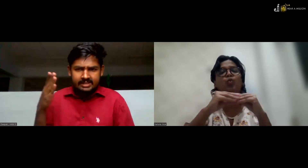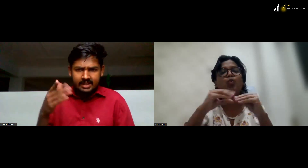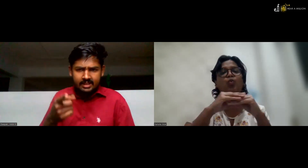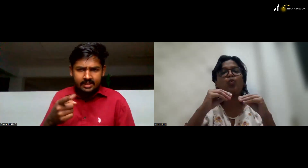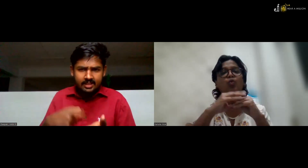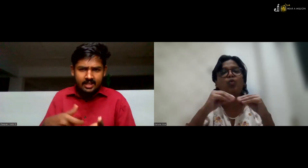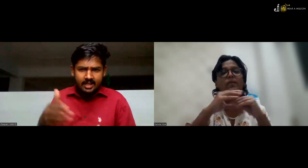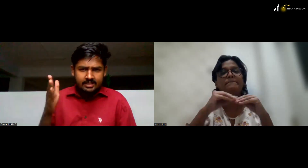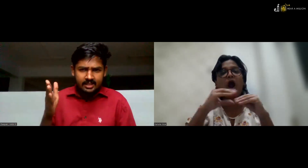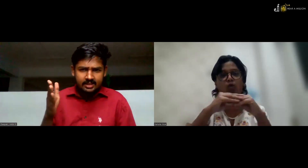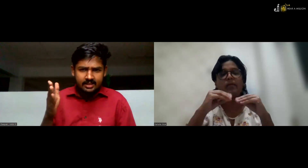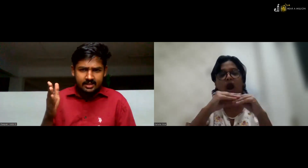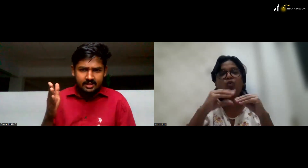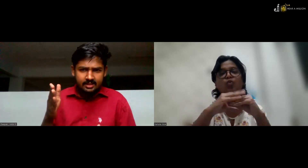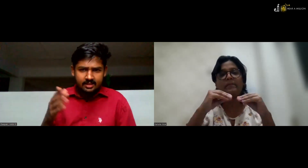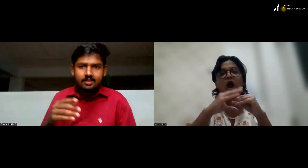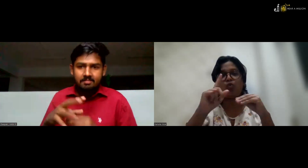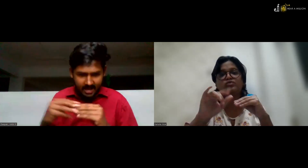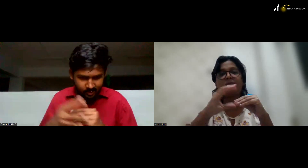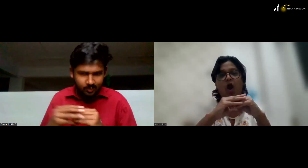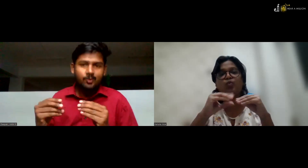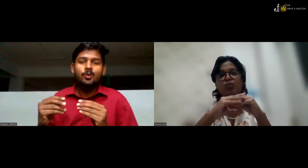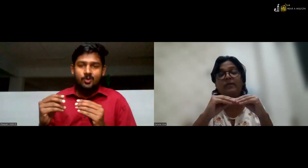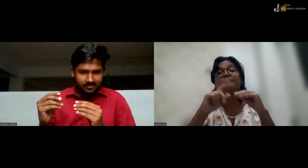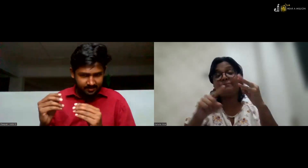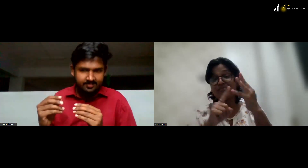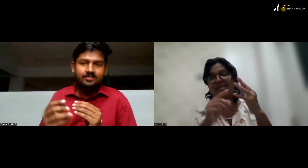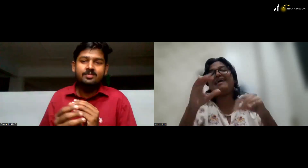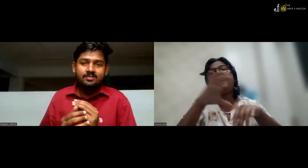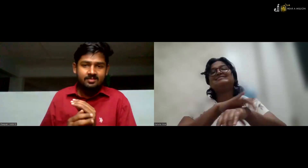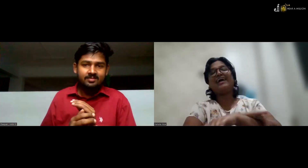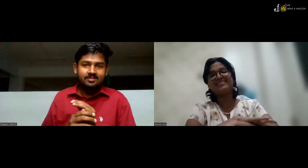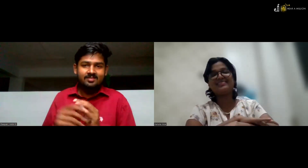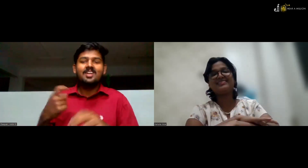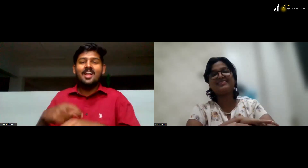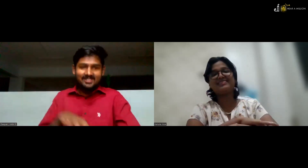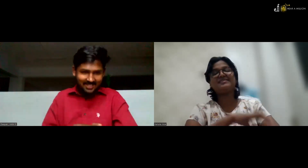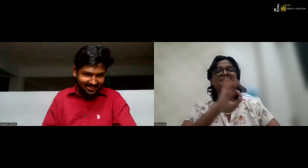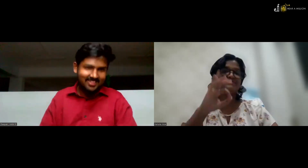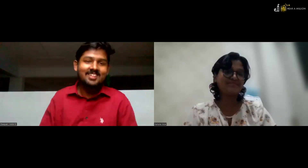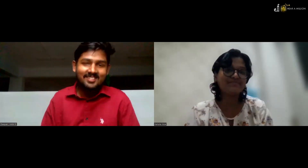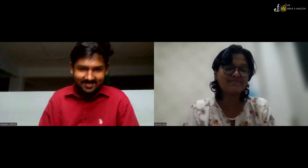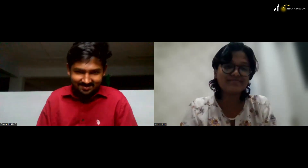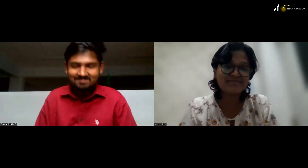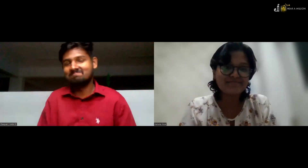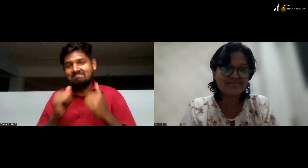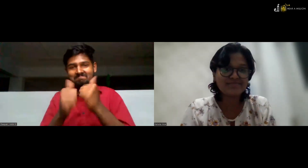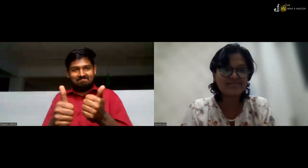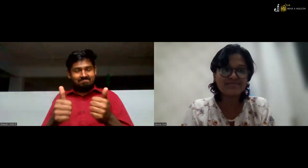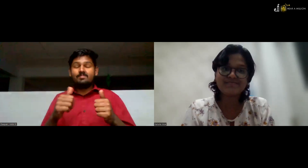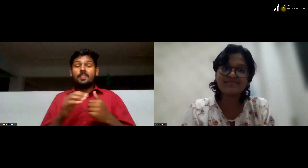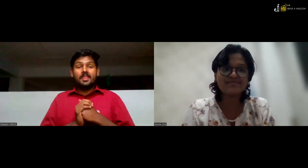Yeah, there are other places also. Bangalore. Rajasthan also, you said Bangalore. Yes, fourth one is